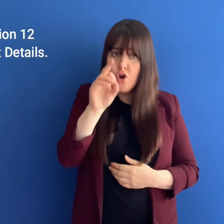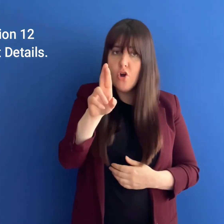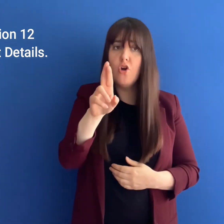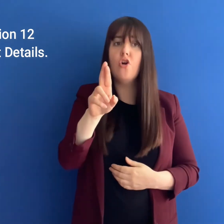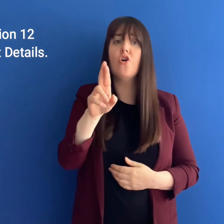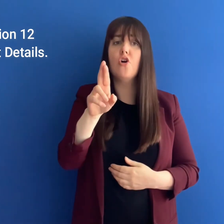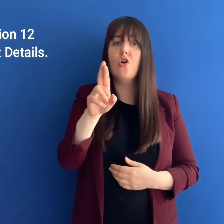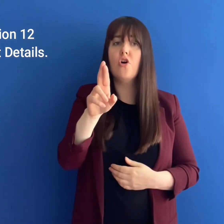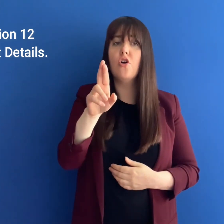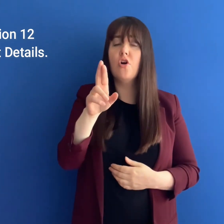or